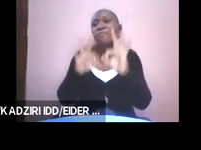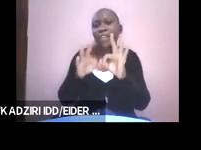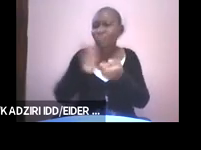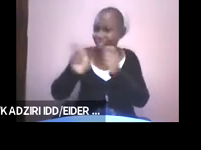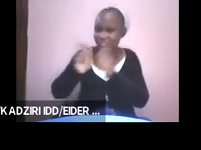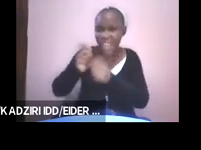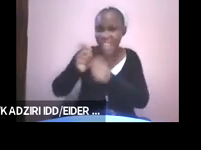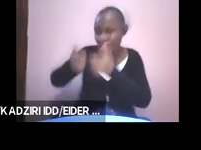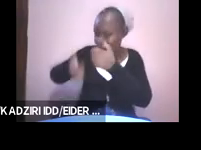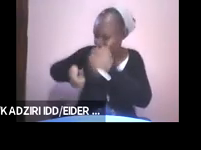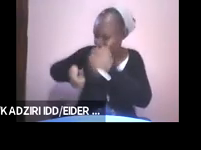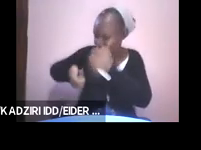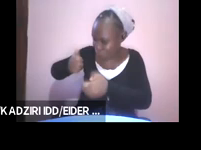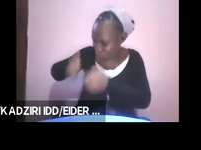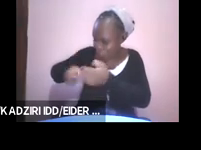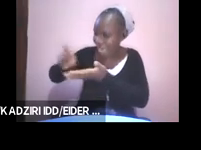I